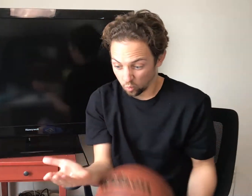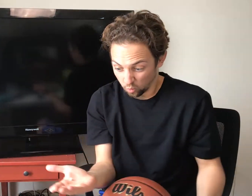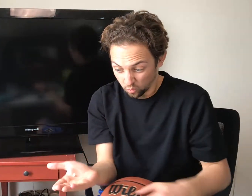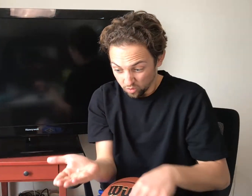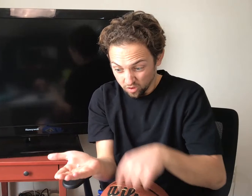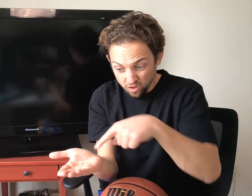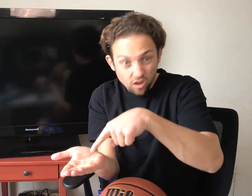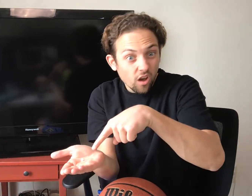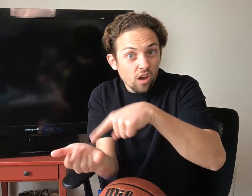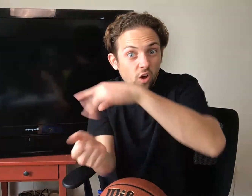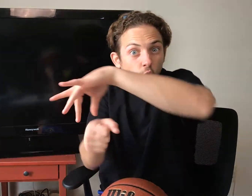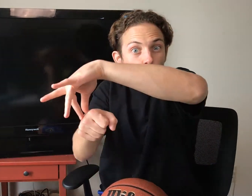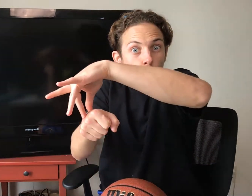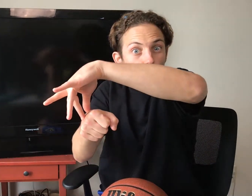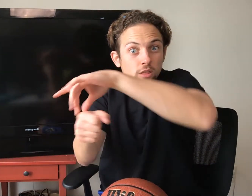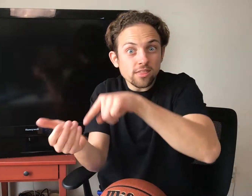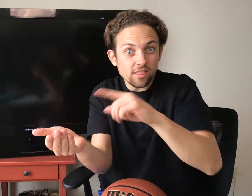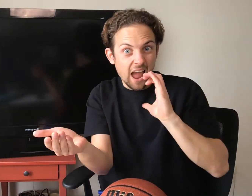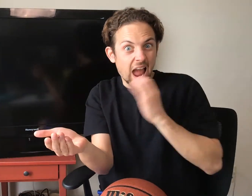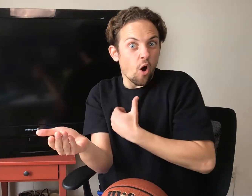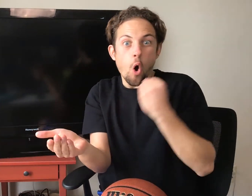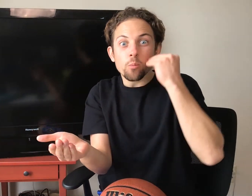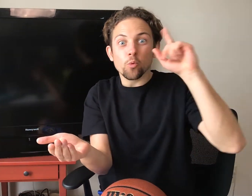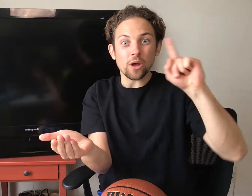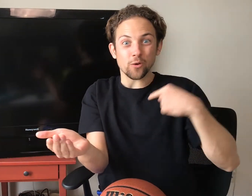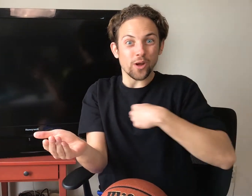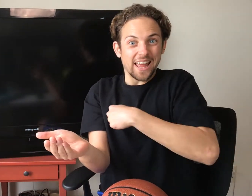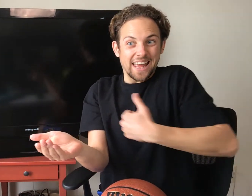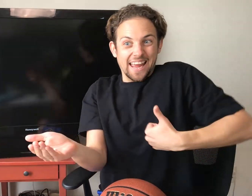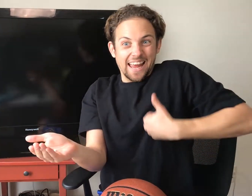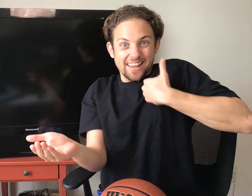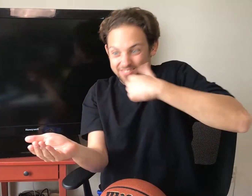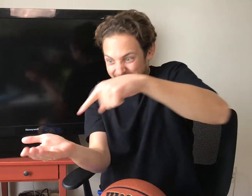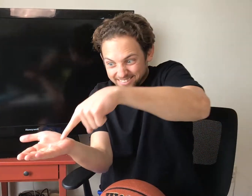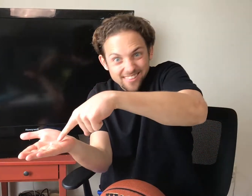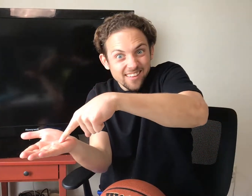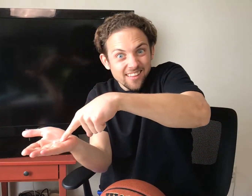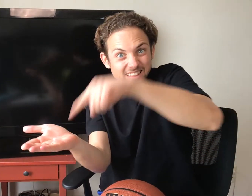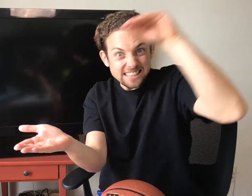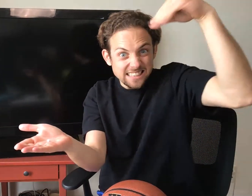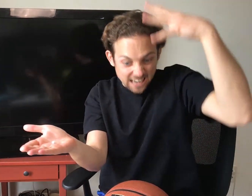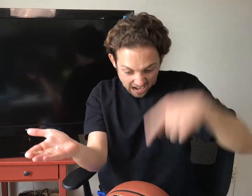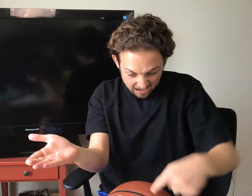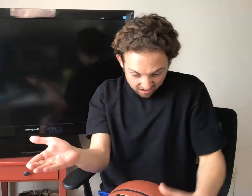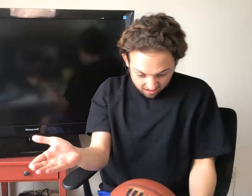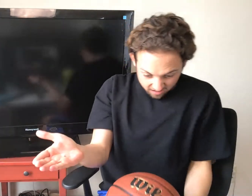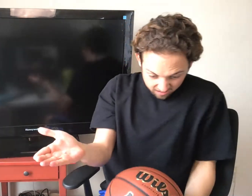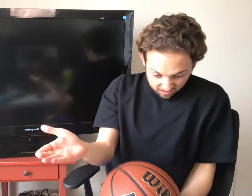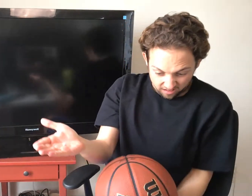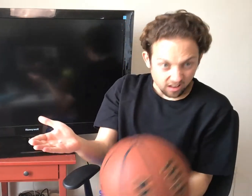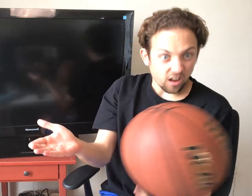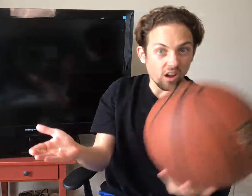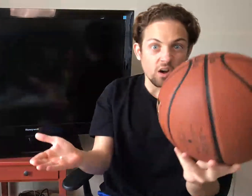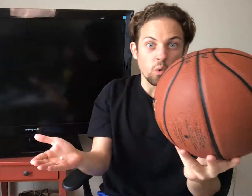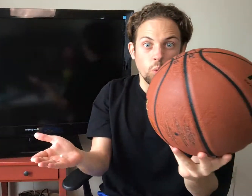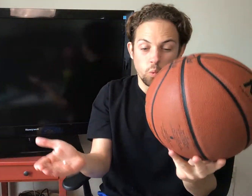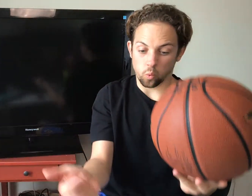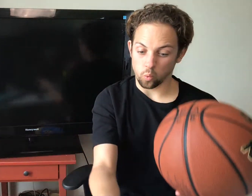That is really tiny compared to the sun. Imagine this as Earth, the place where we all live, is this